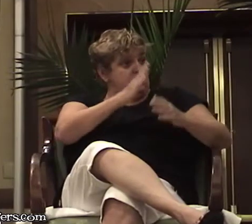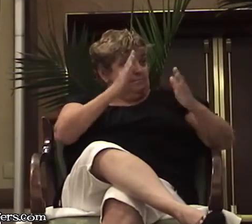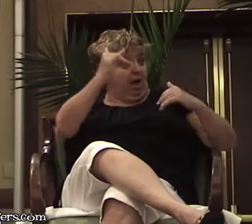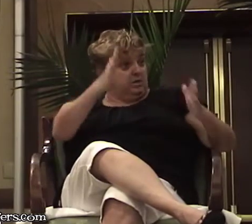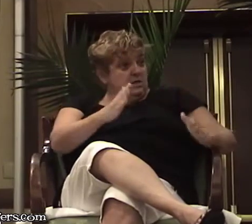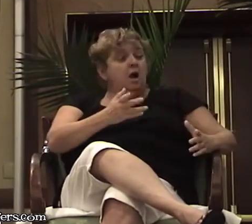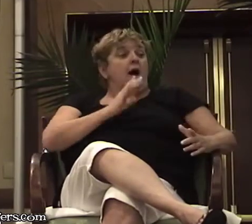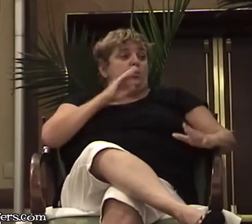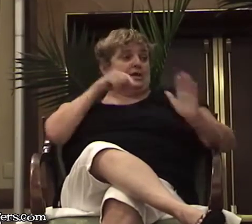resentment.